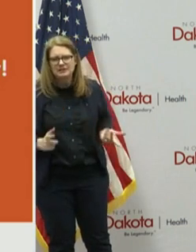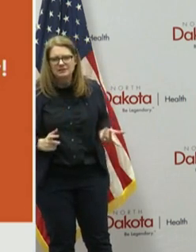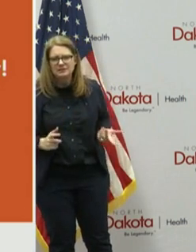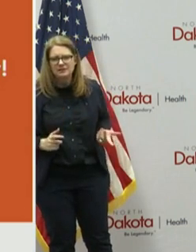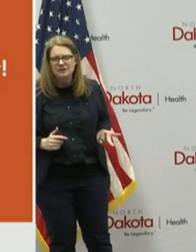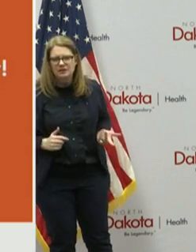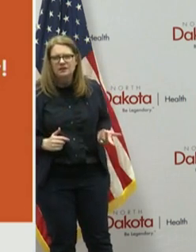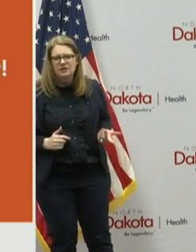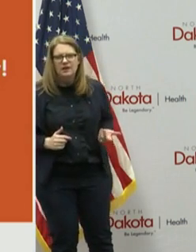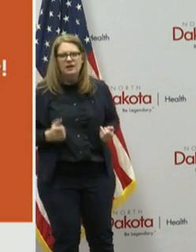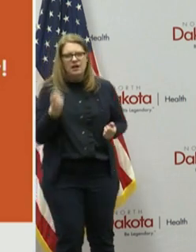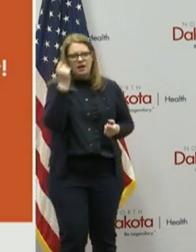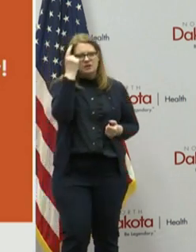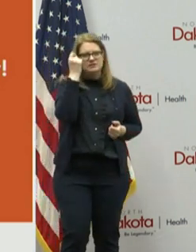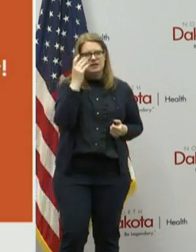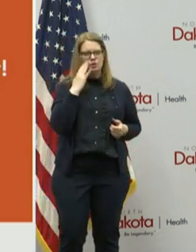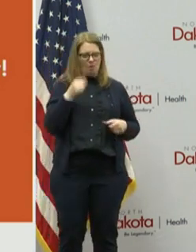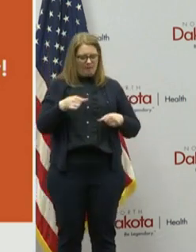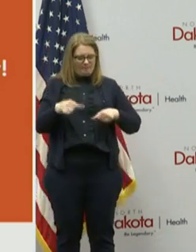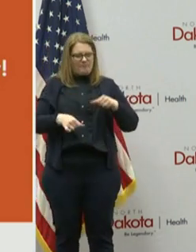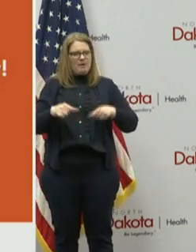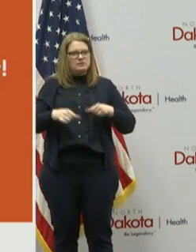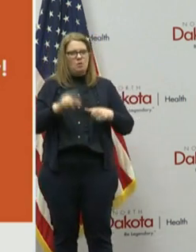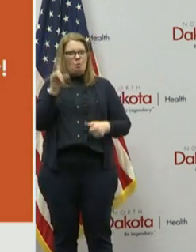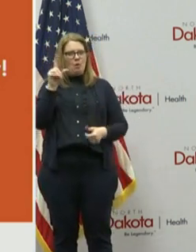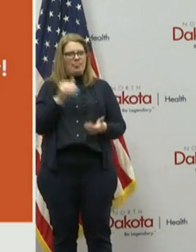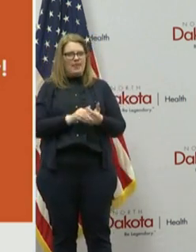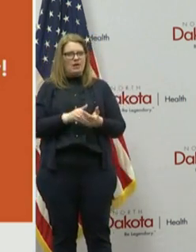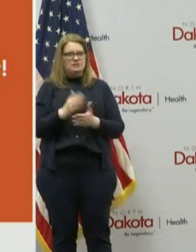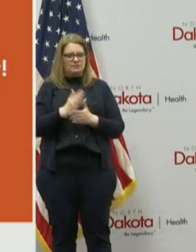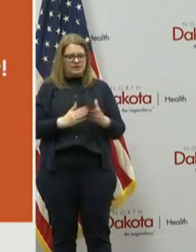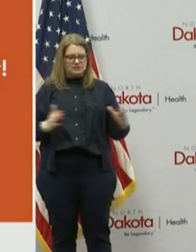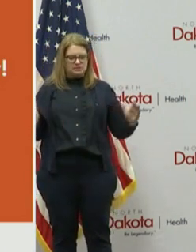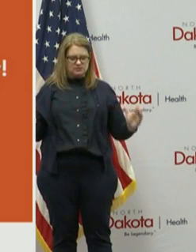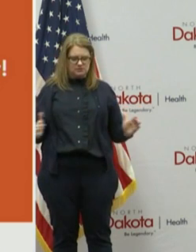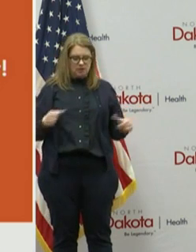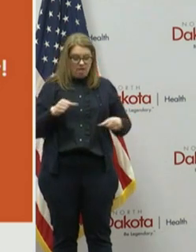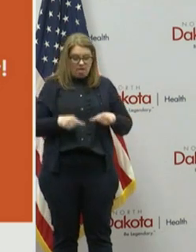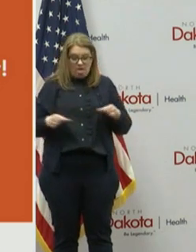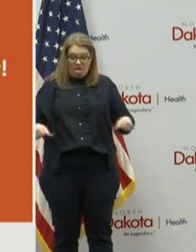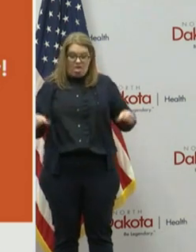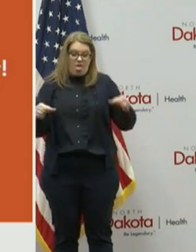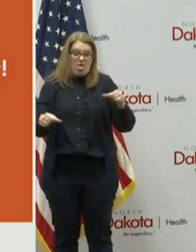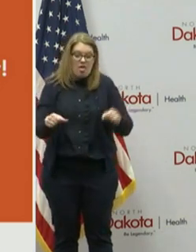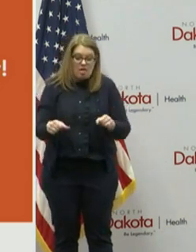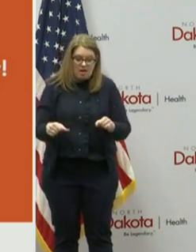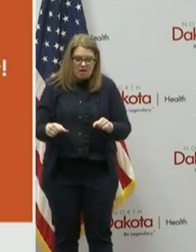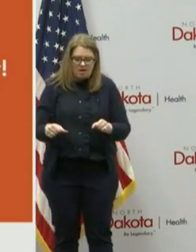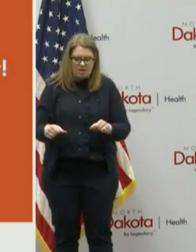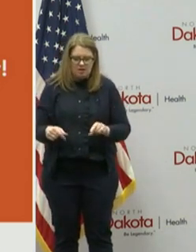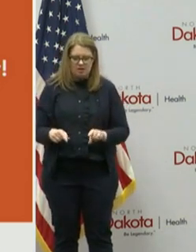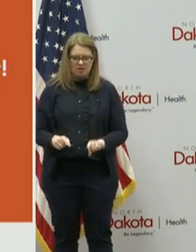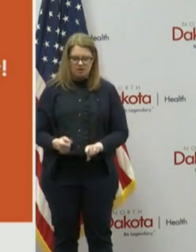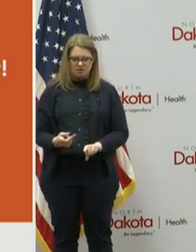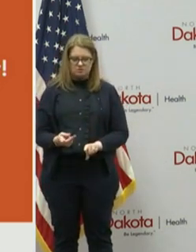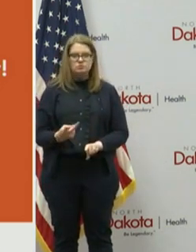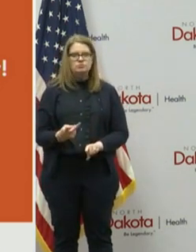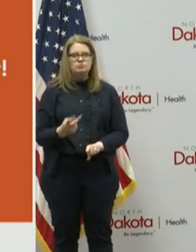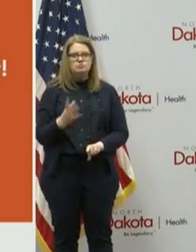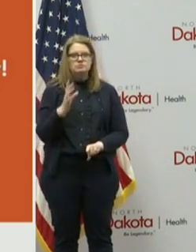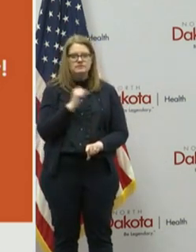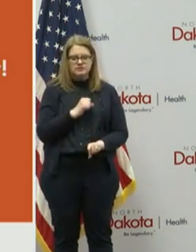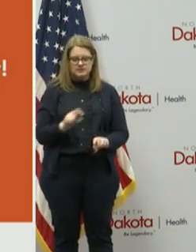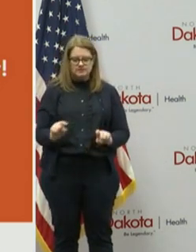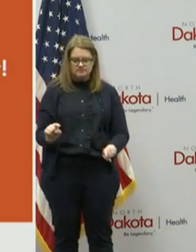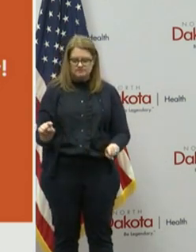together a 1,000-piece puzzle, and you get to the end and there's 2 pieces missing, and it's so disappointing. That's the